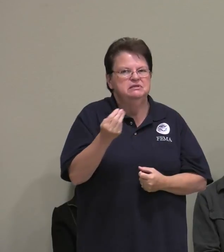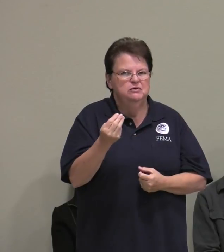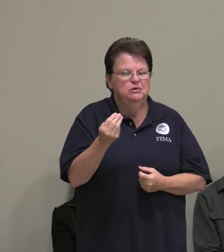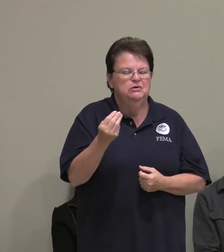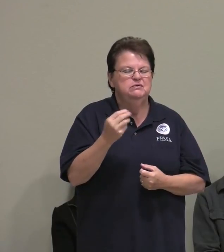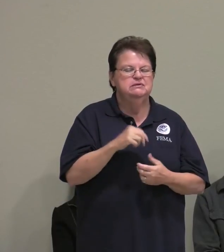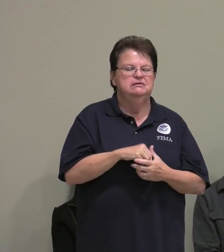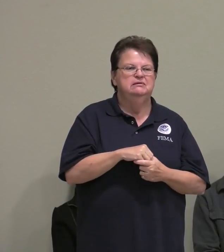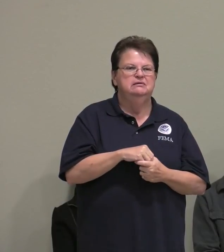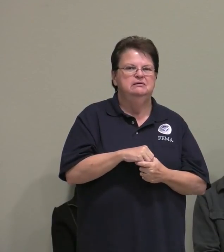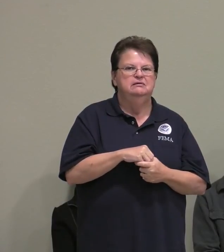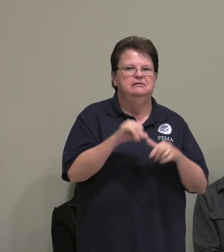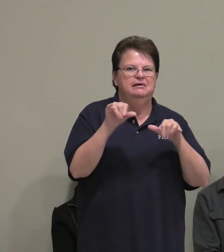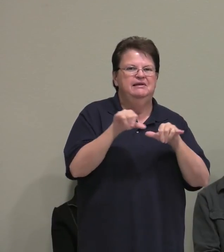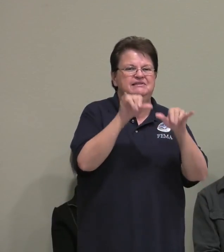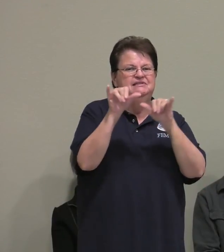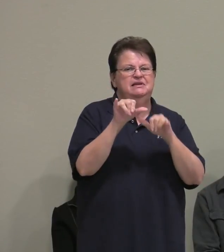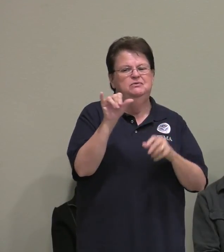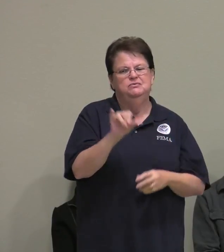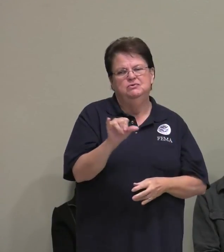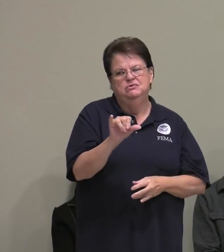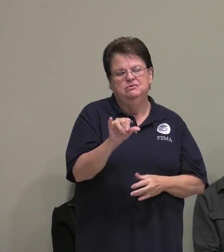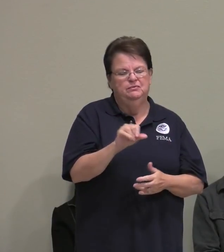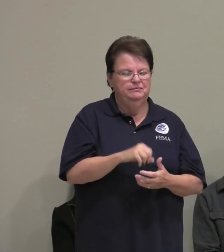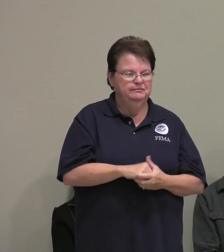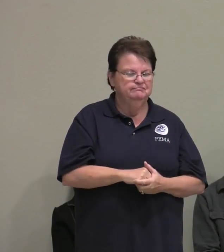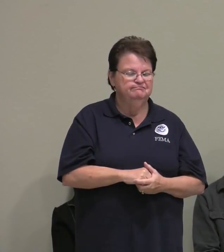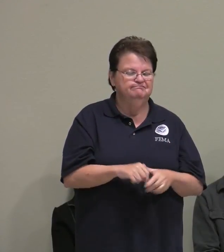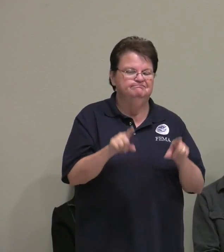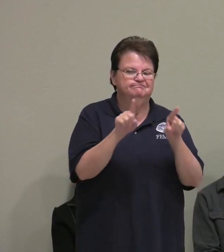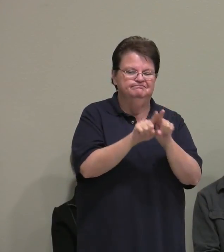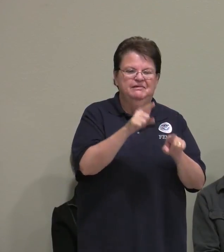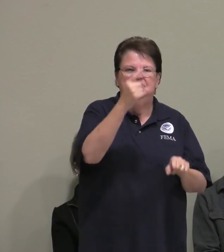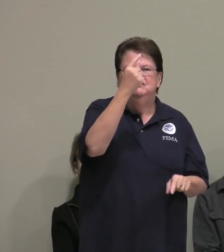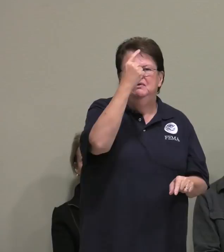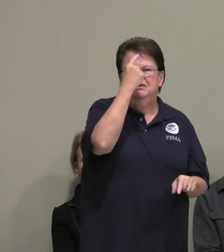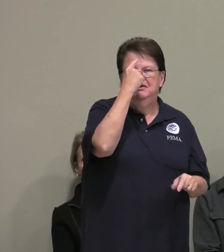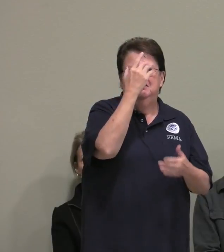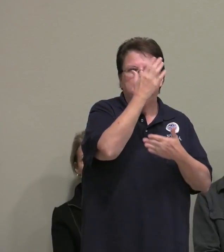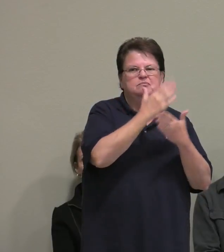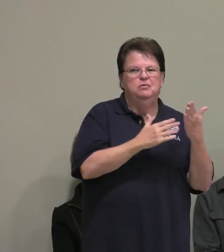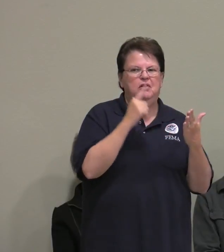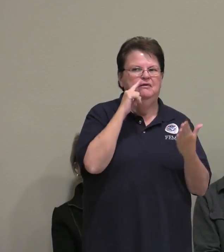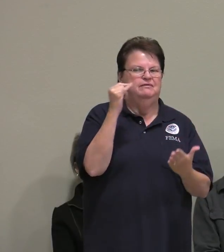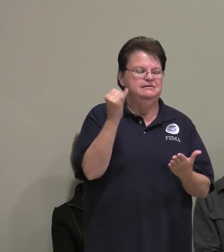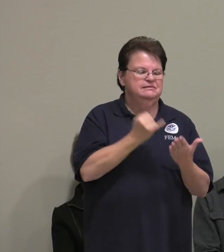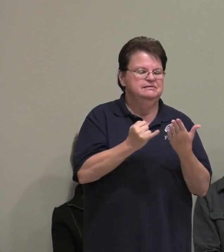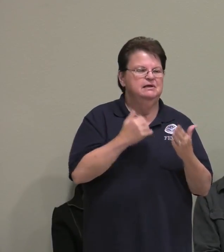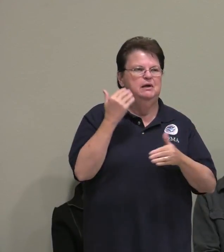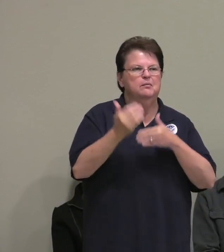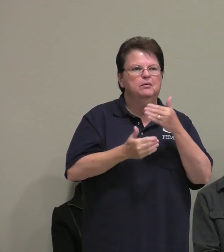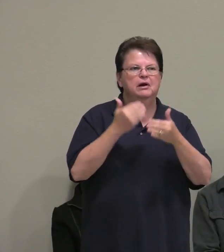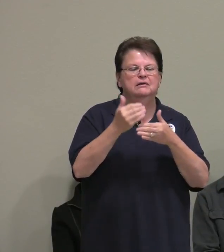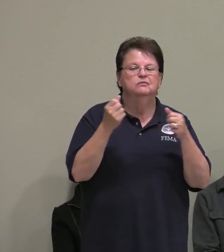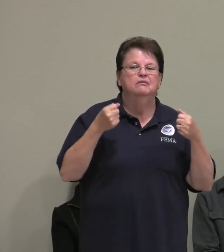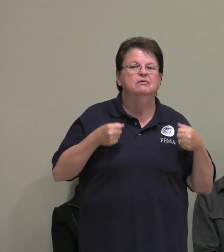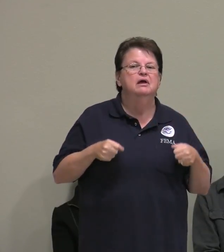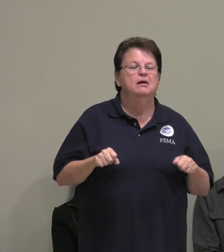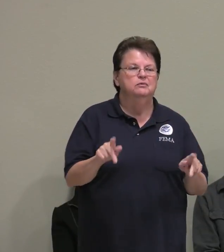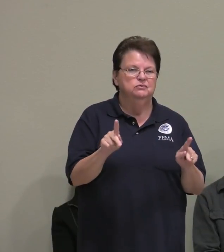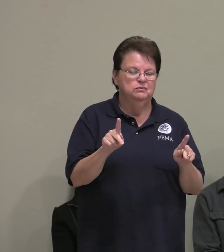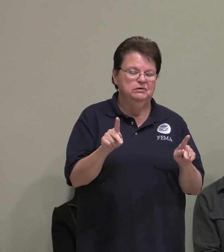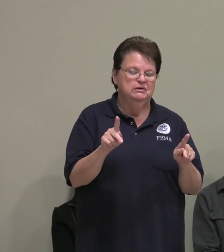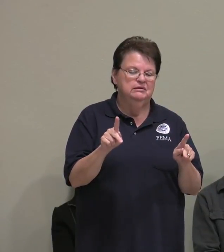standards. I also think that as a part of this design process, we have the opportunity